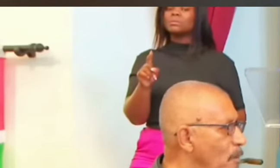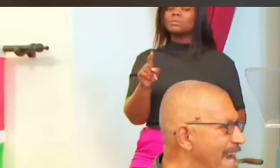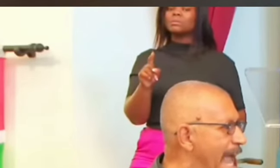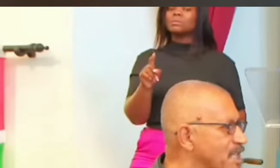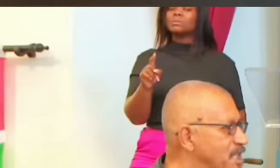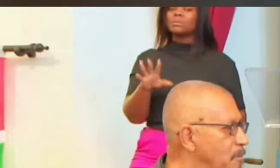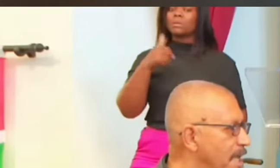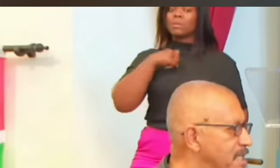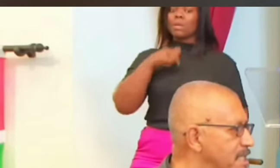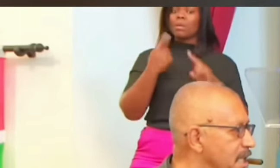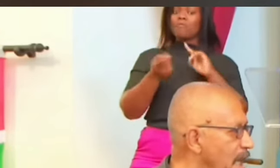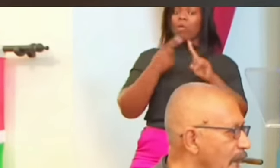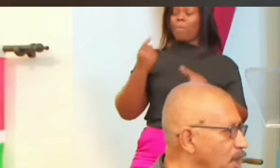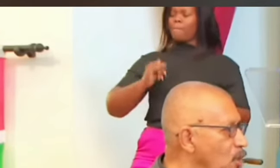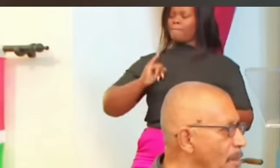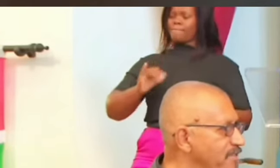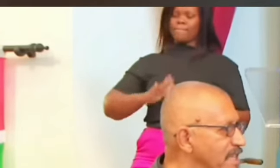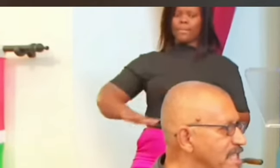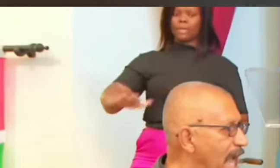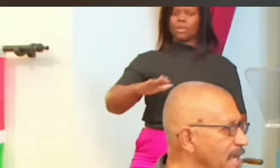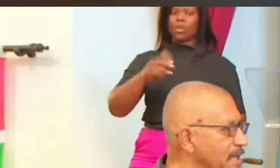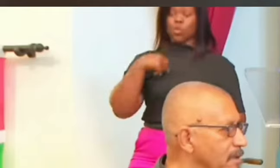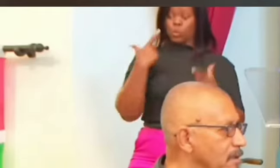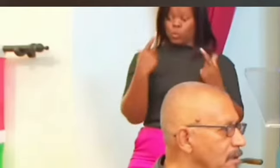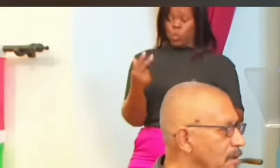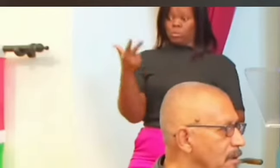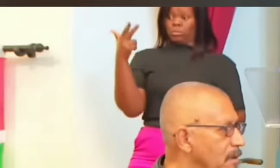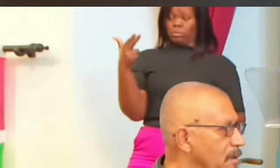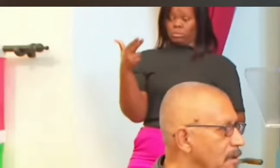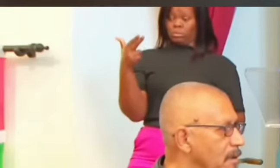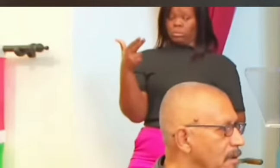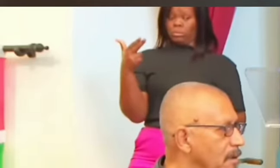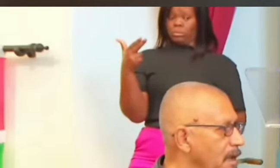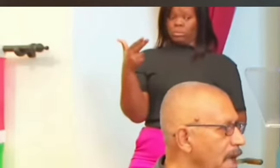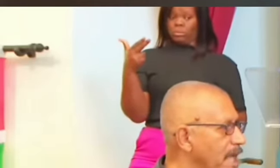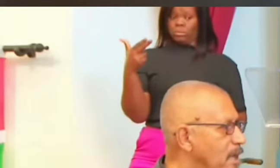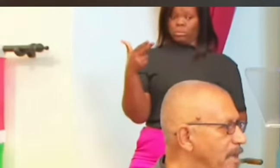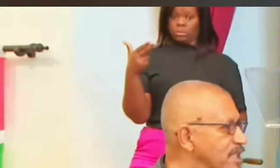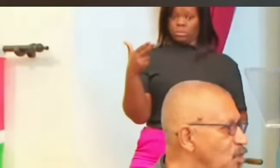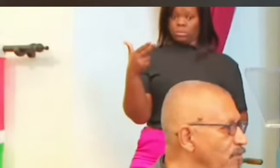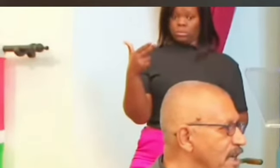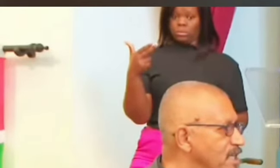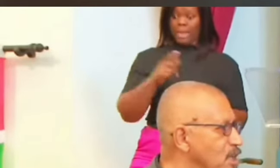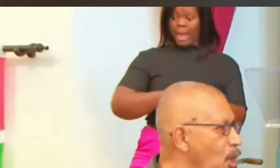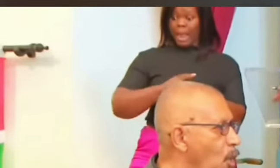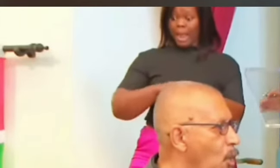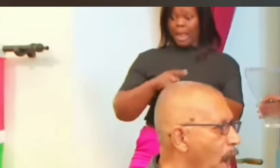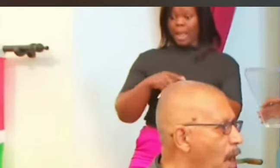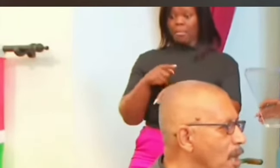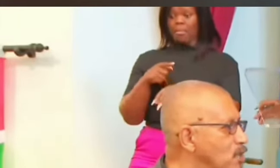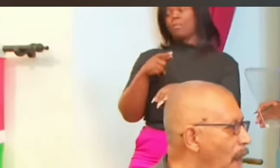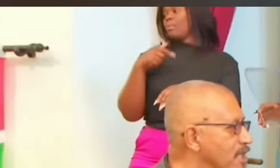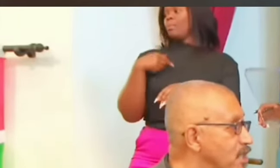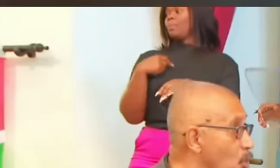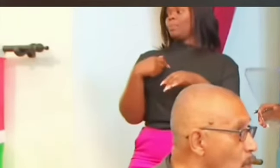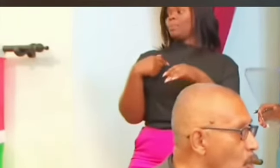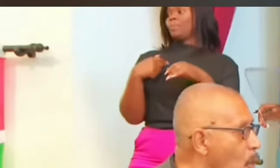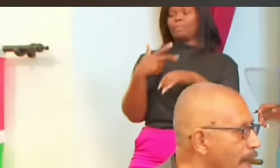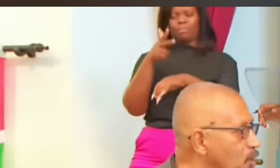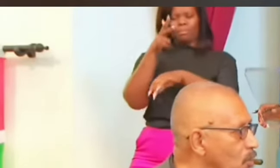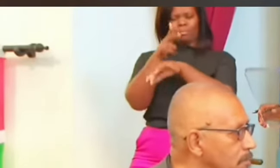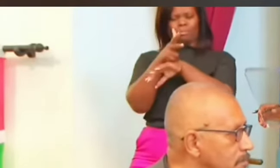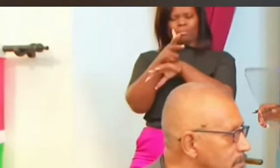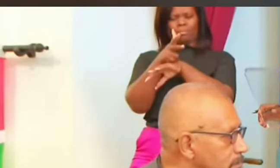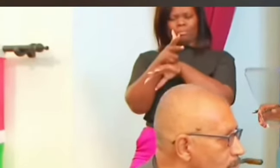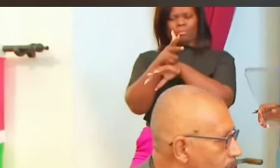come from a nasty place. You make the sign at a press conference. I want to ask